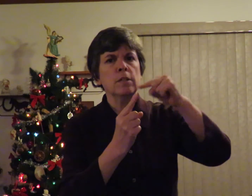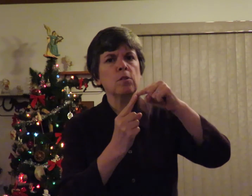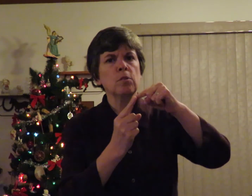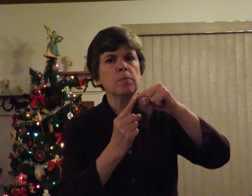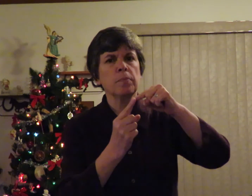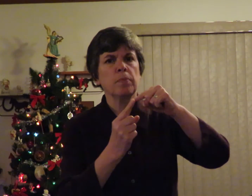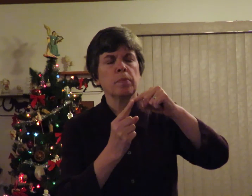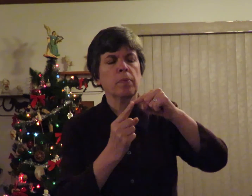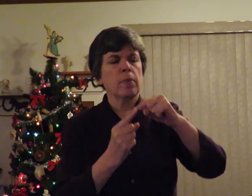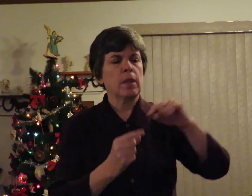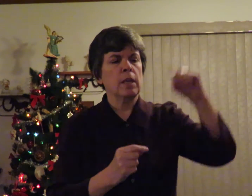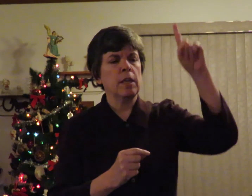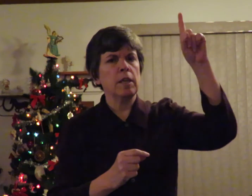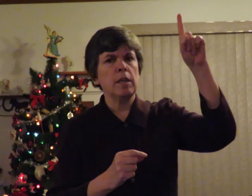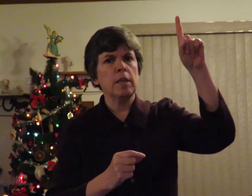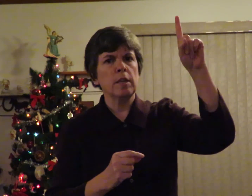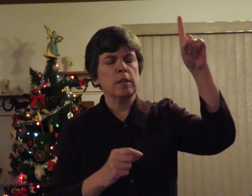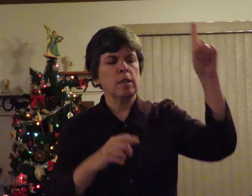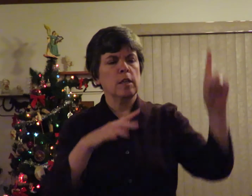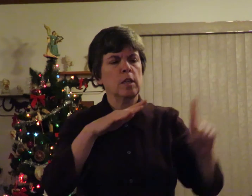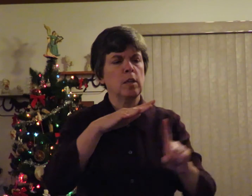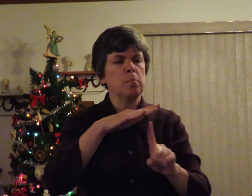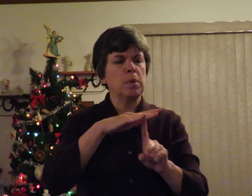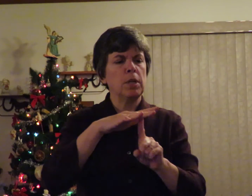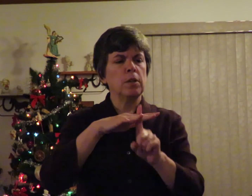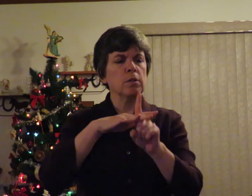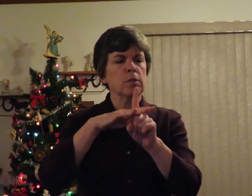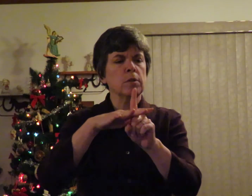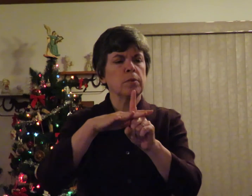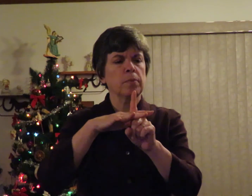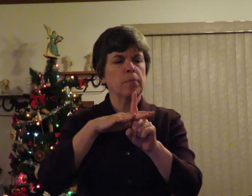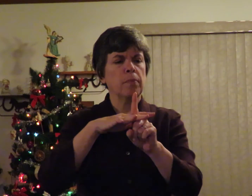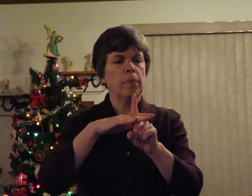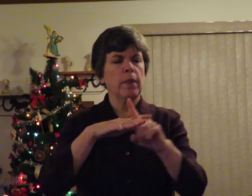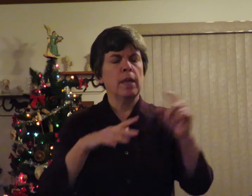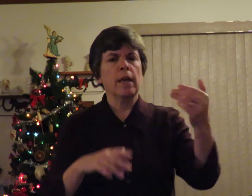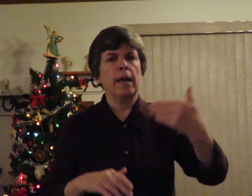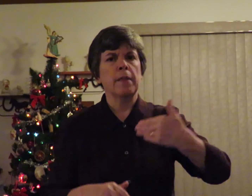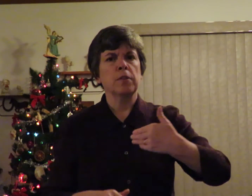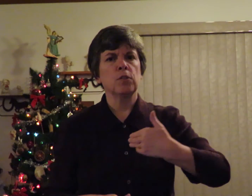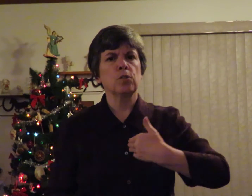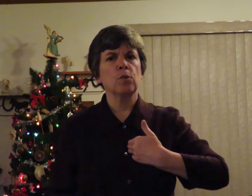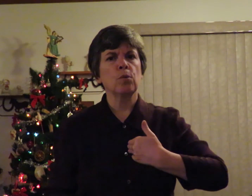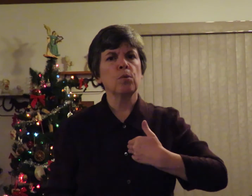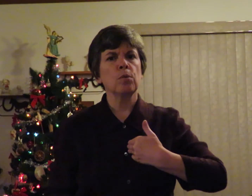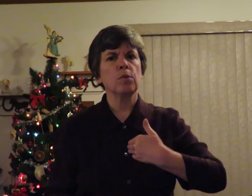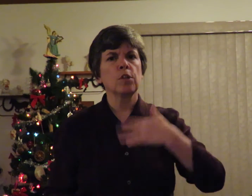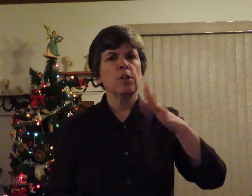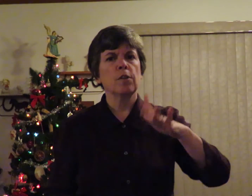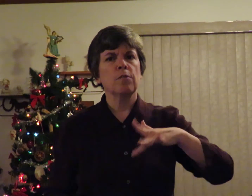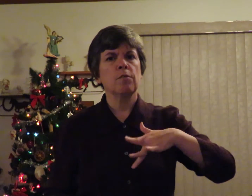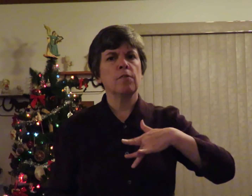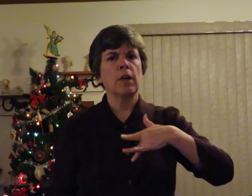Till he appeared, and the soul